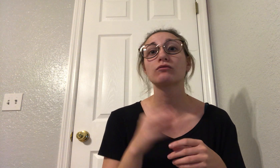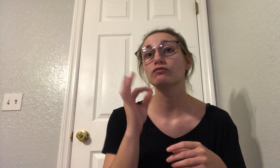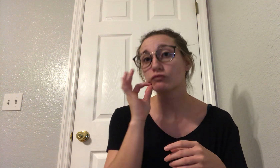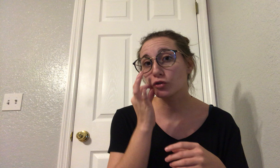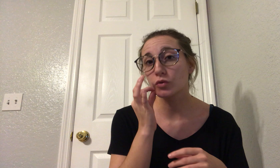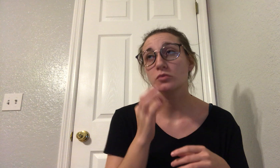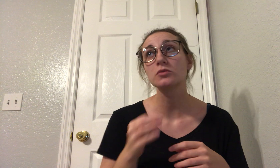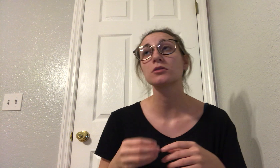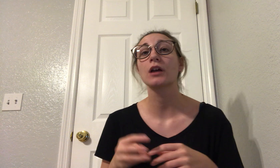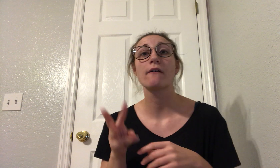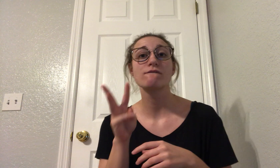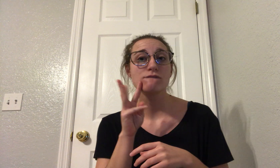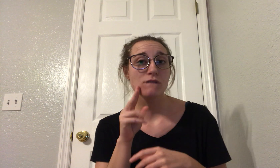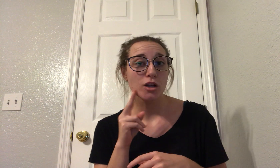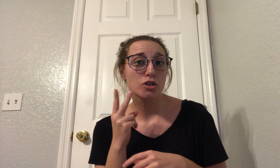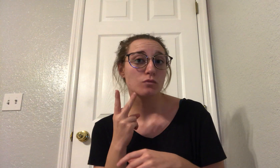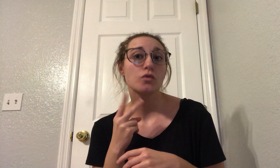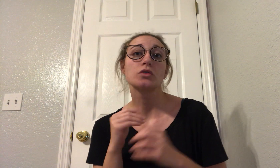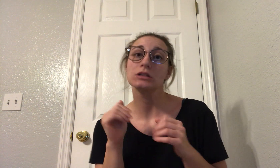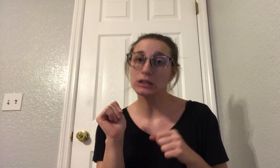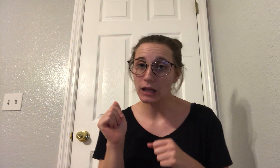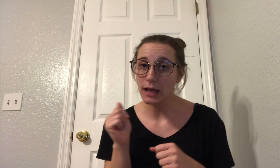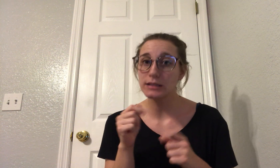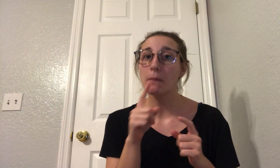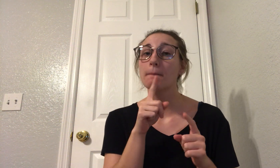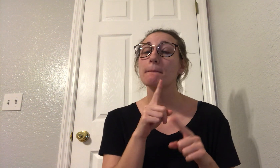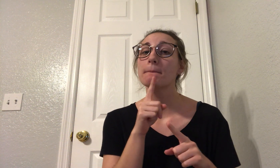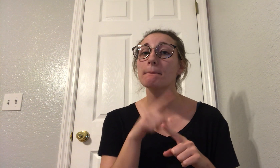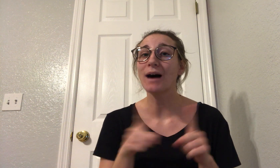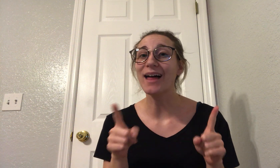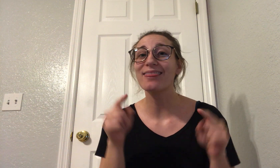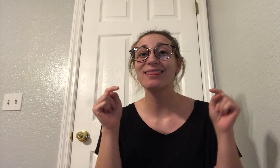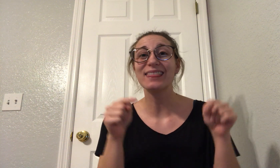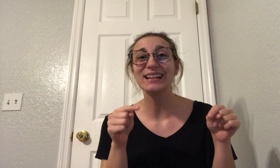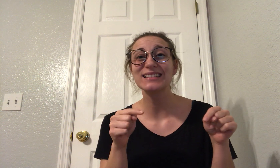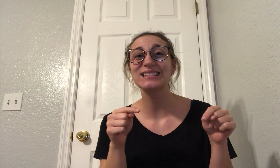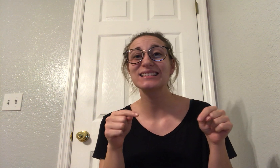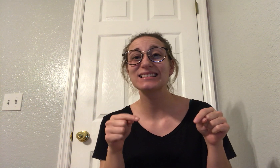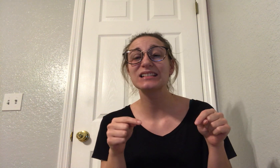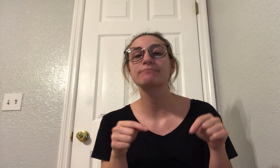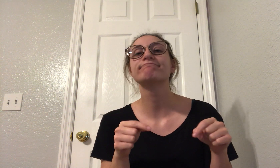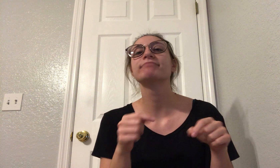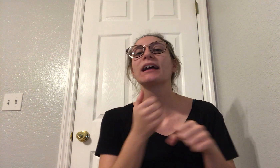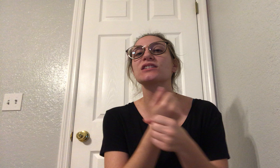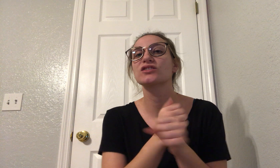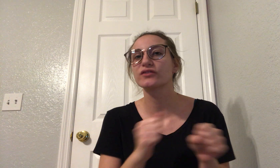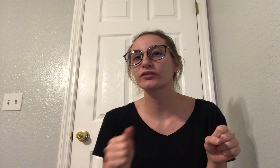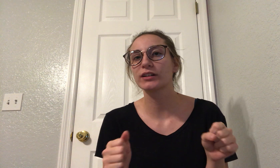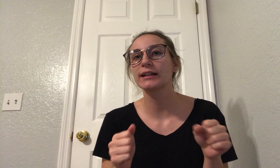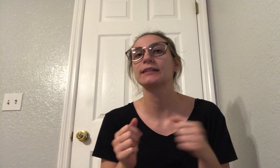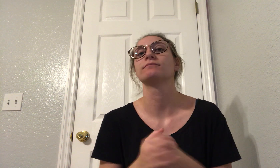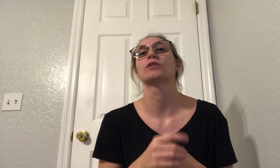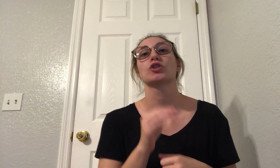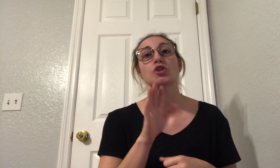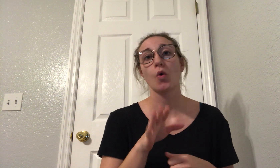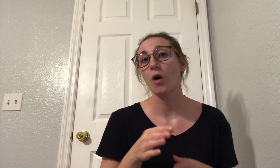this is free. How many times how much is our body comprised of water, and